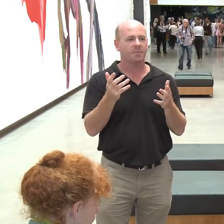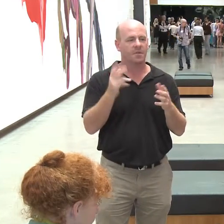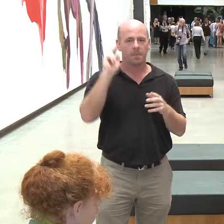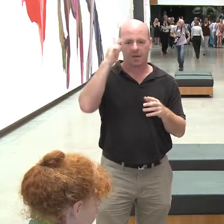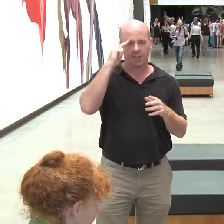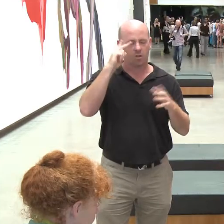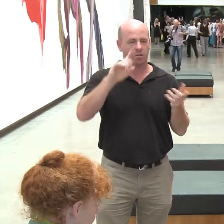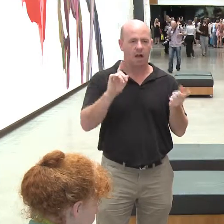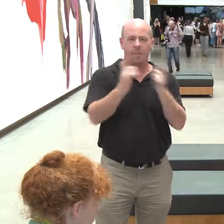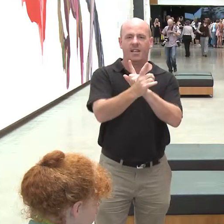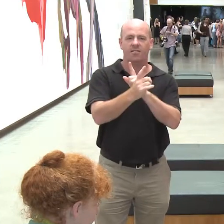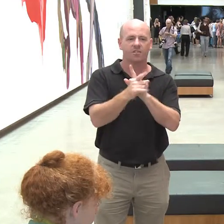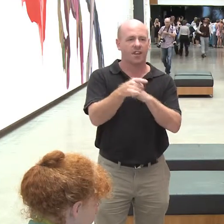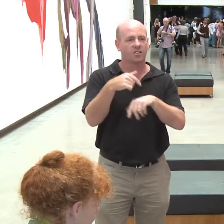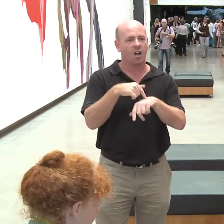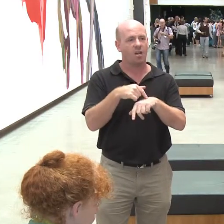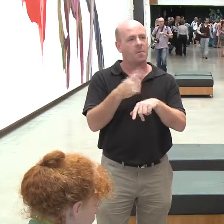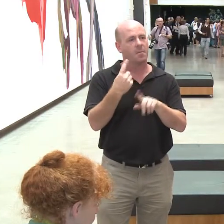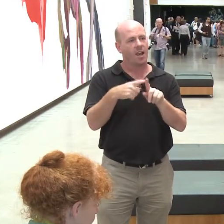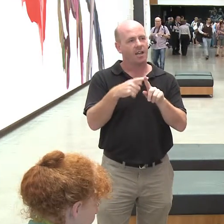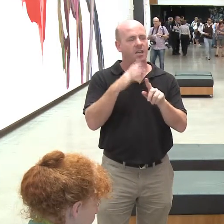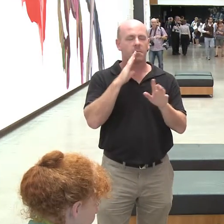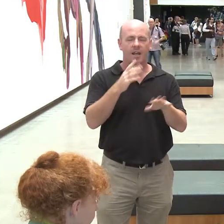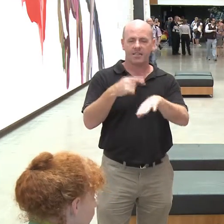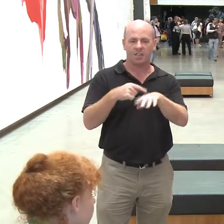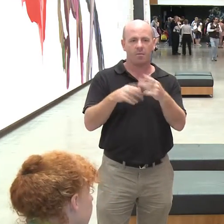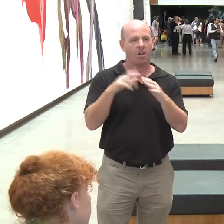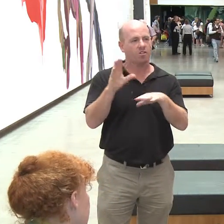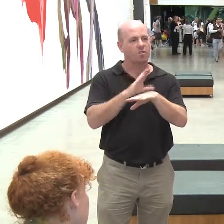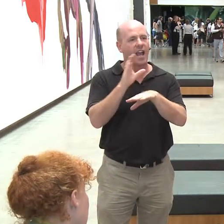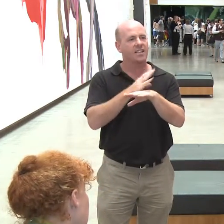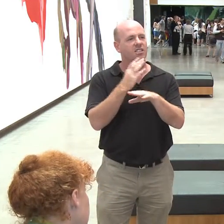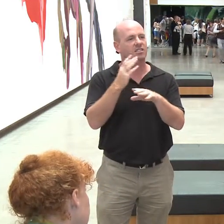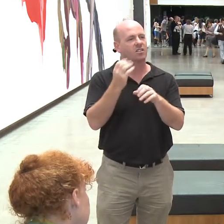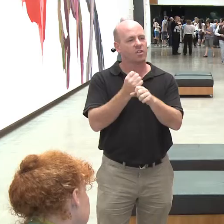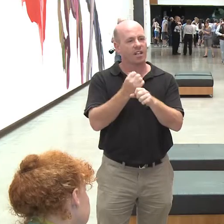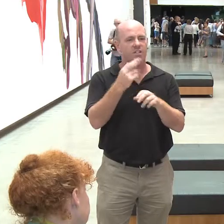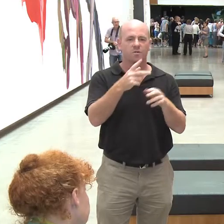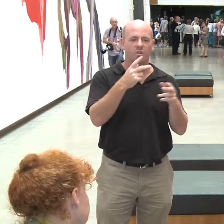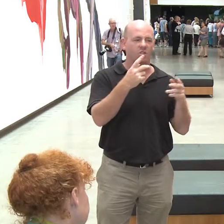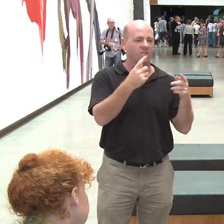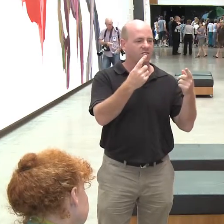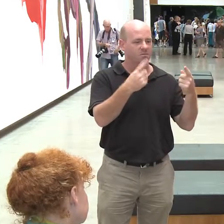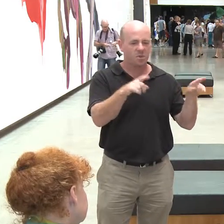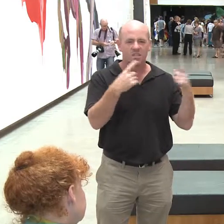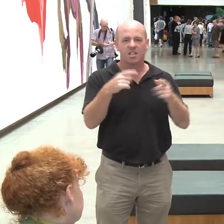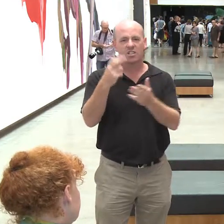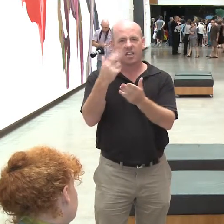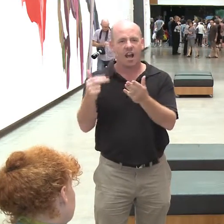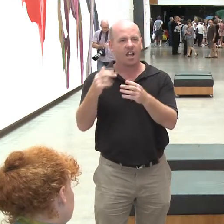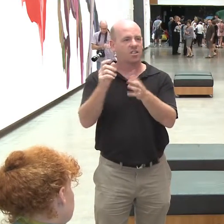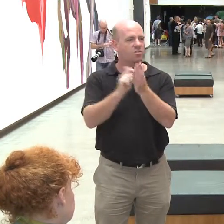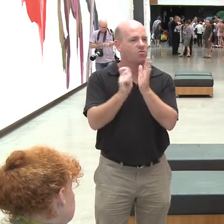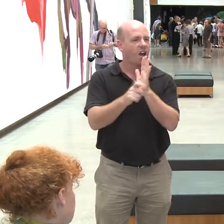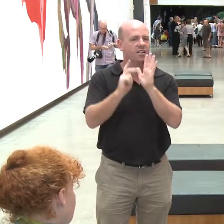political upheaval, but also an amazing time of creation for artists, musicians, writers, architects. And